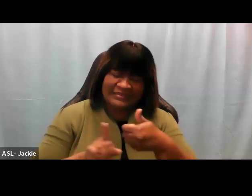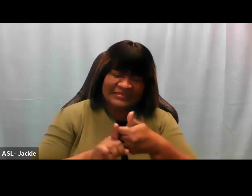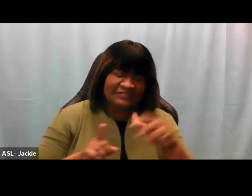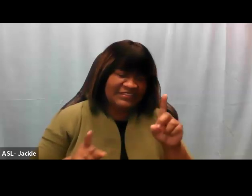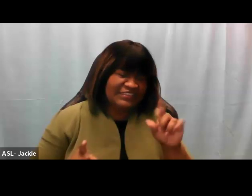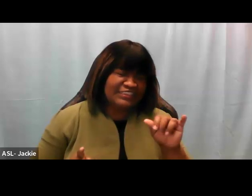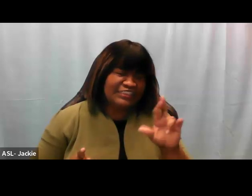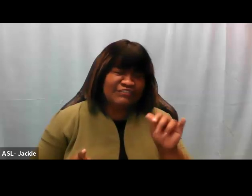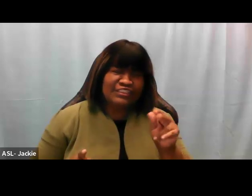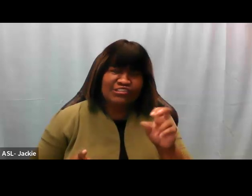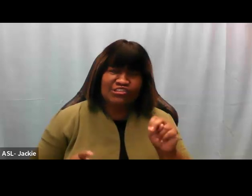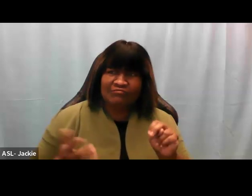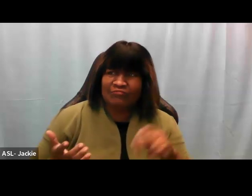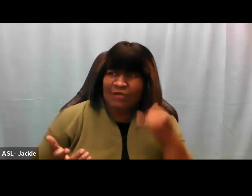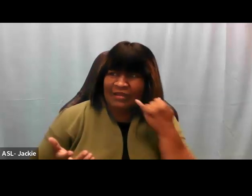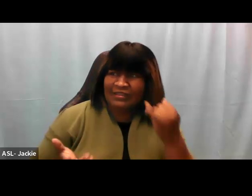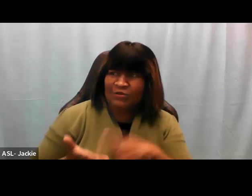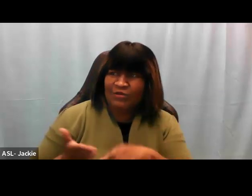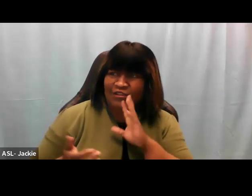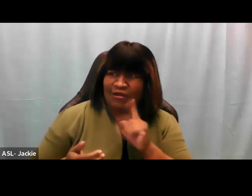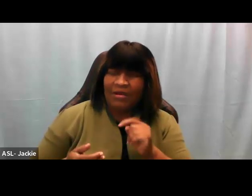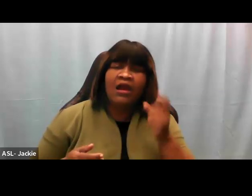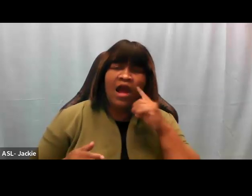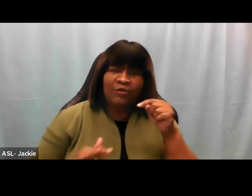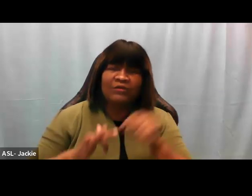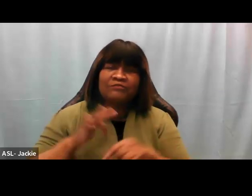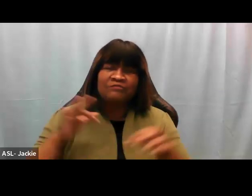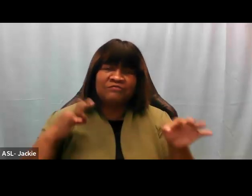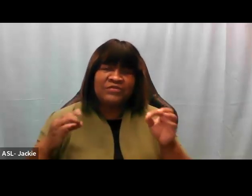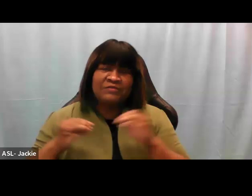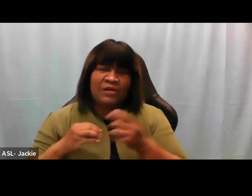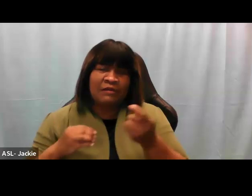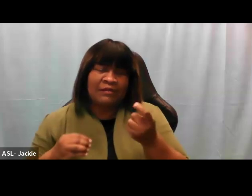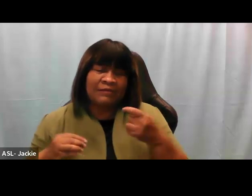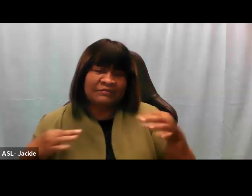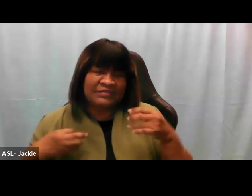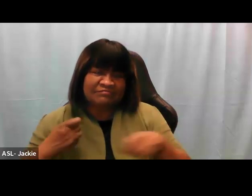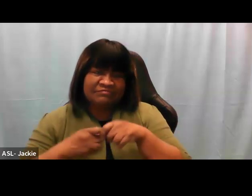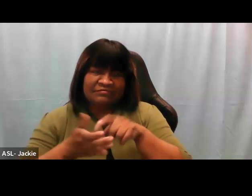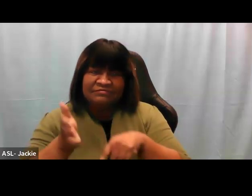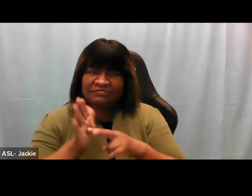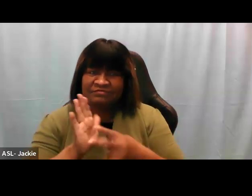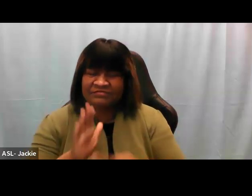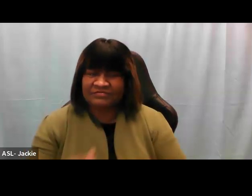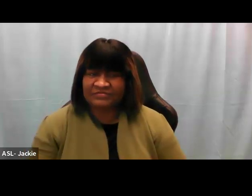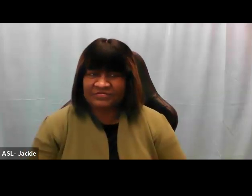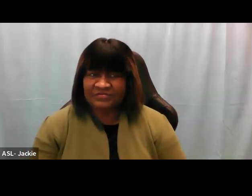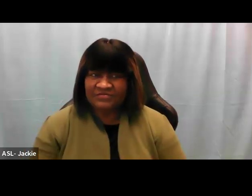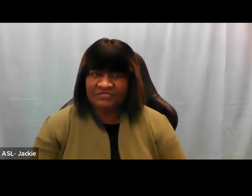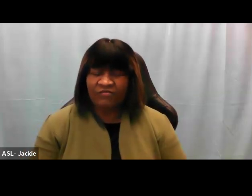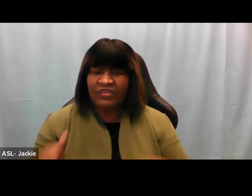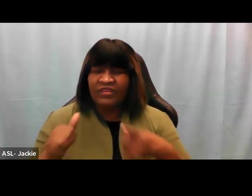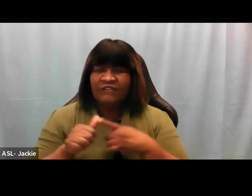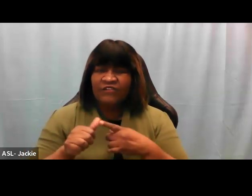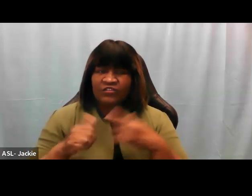have no idea what she's talking about because we're going to go through that in just a second and talk about what that is. So, but first we're